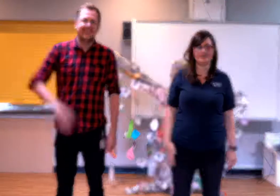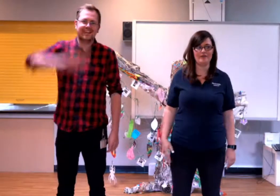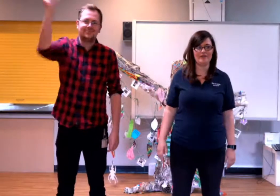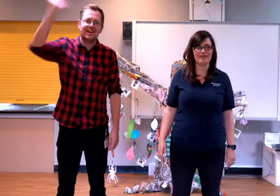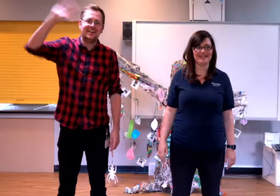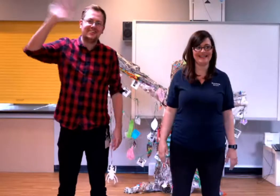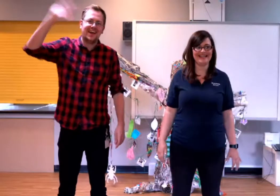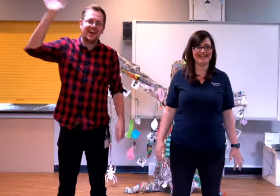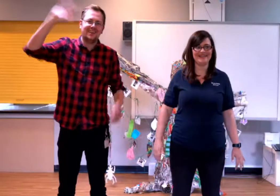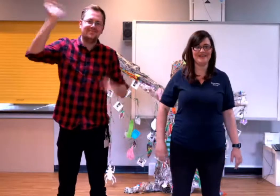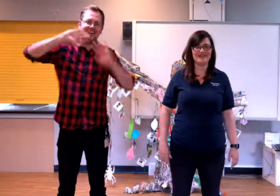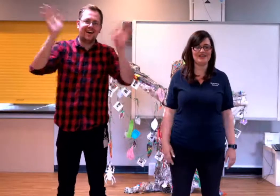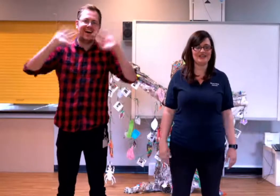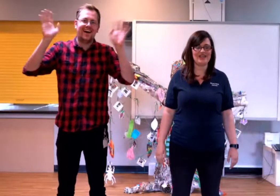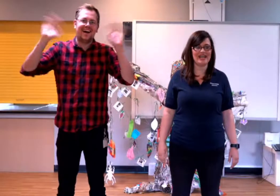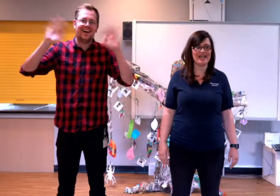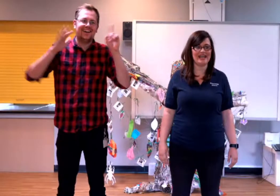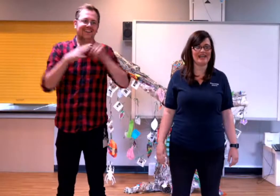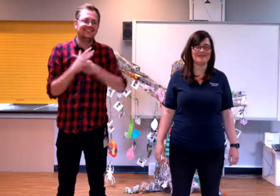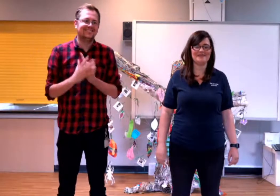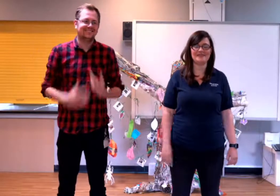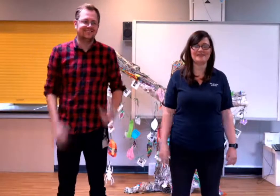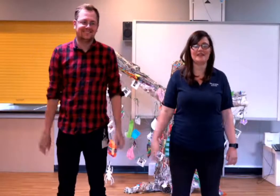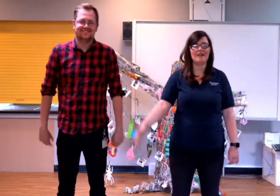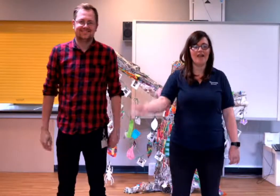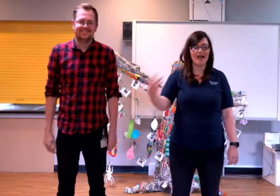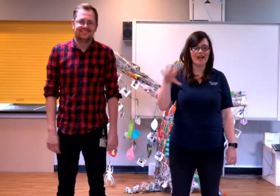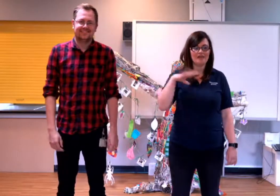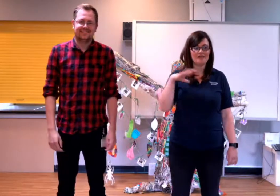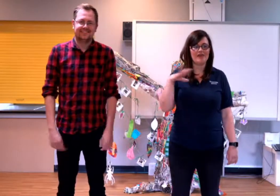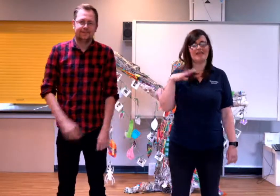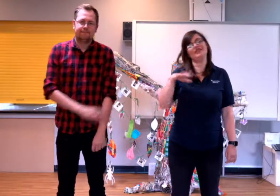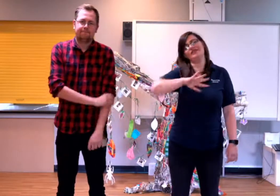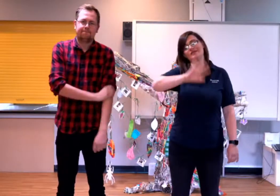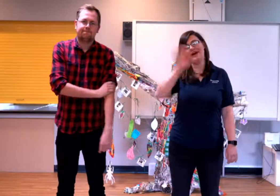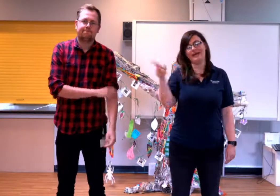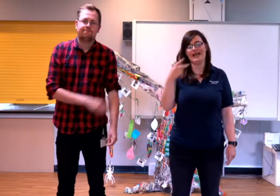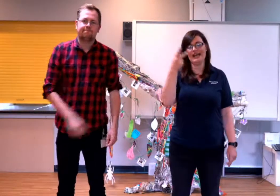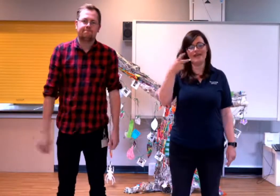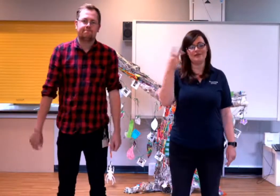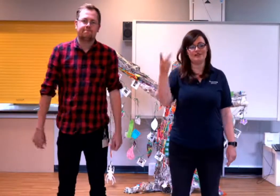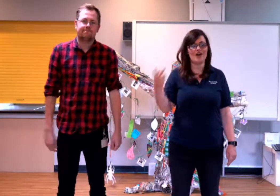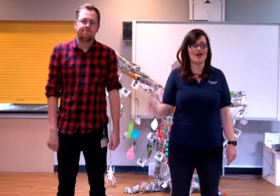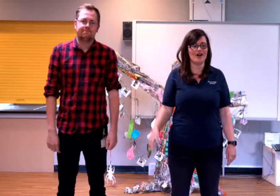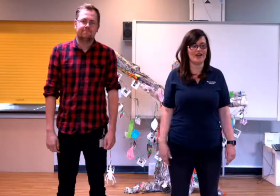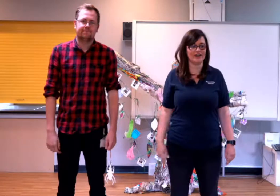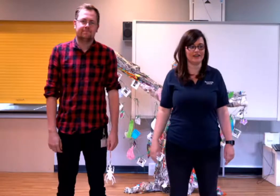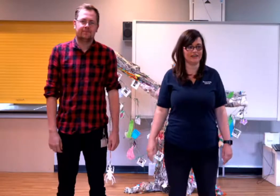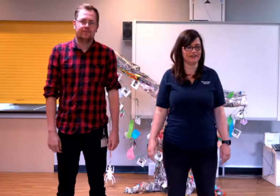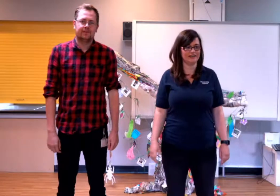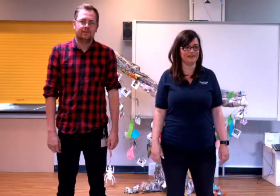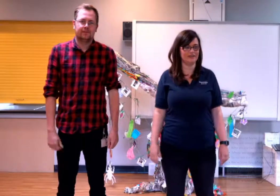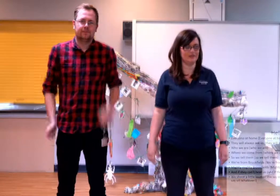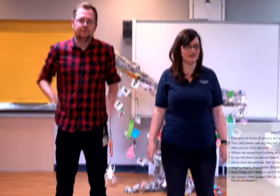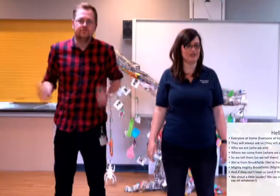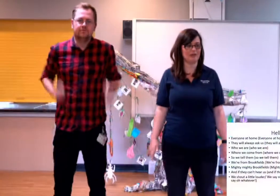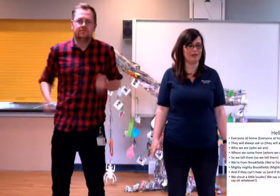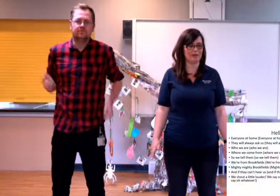It's me, James! We've got James! Are you all ready to do our hello song? Word should be coming up on the